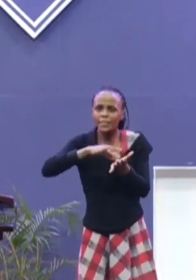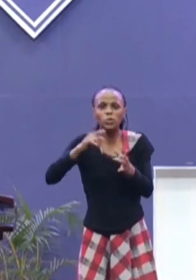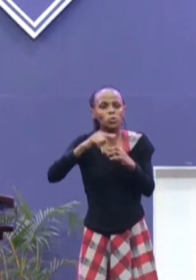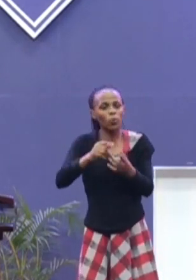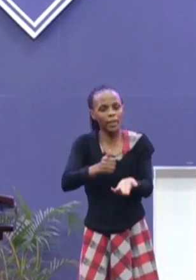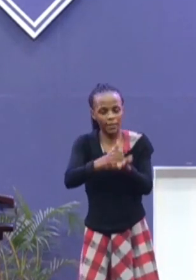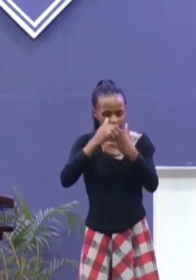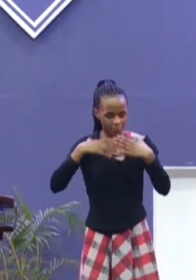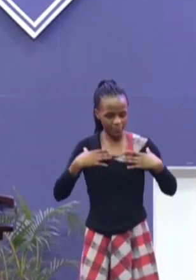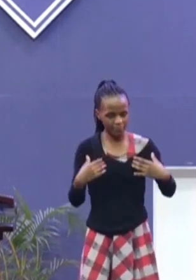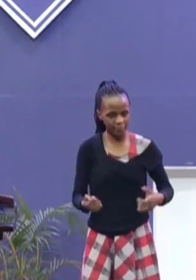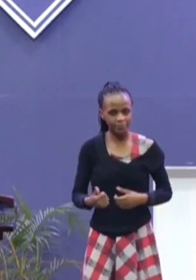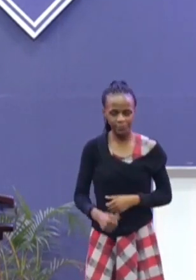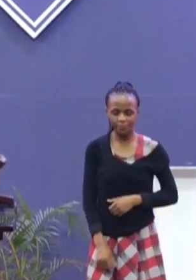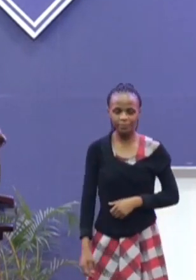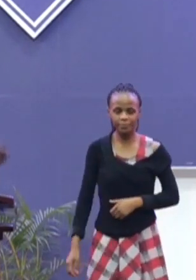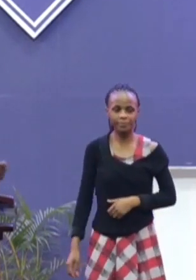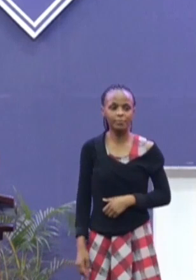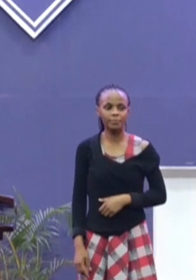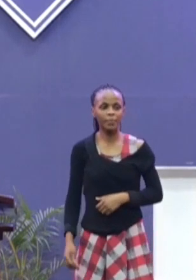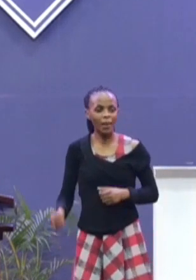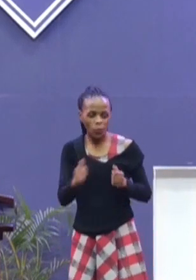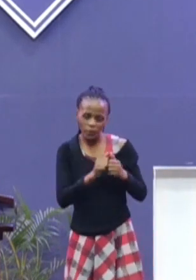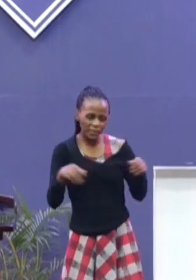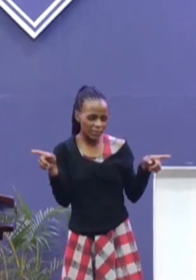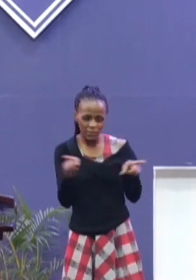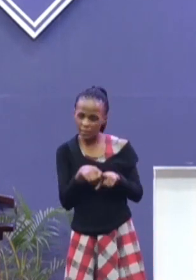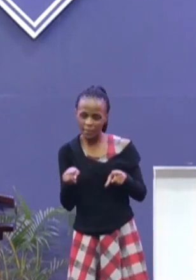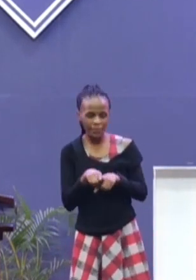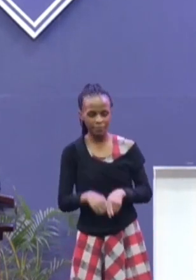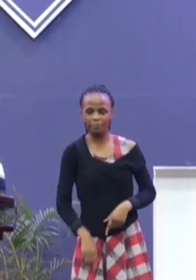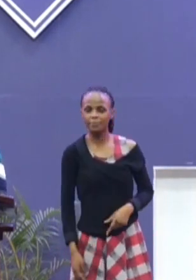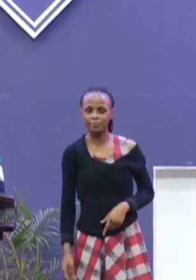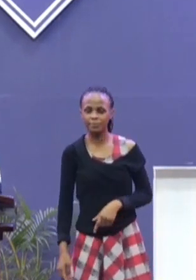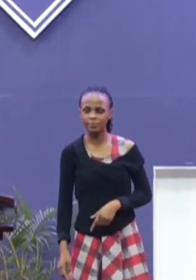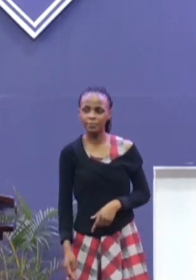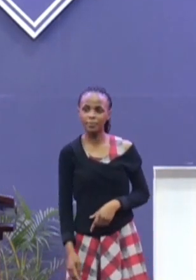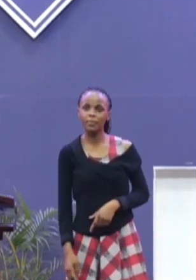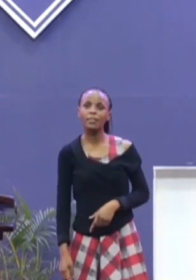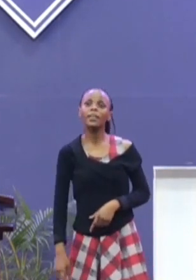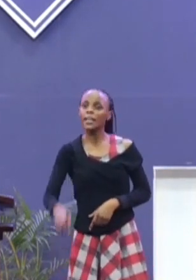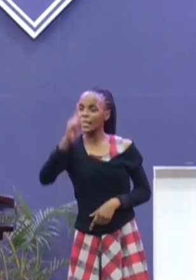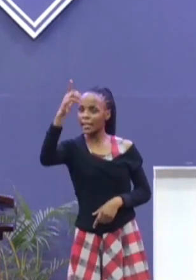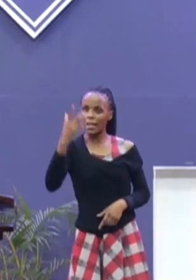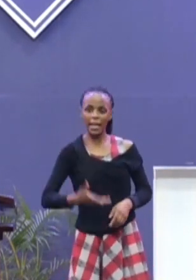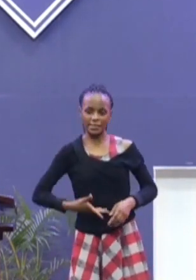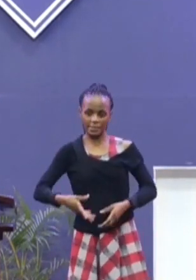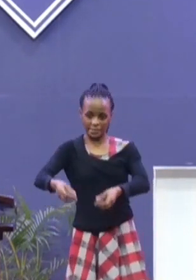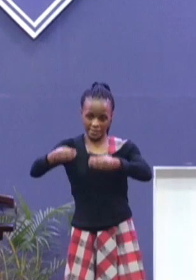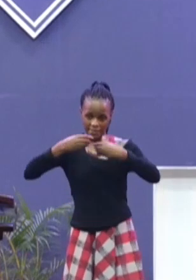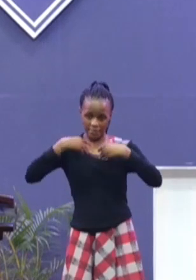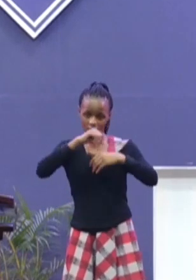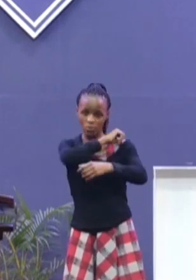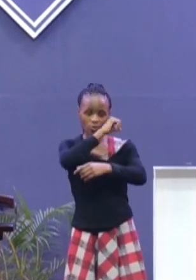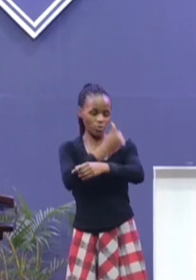nti waliwo ddagala esobola ziwonya. So with the search, kati eri ez'engeri eyo, he has given you authority to the church.